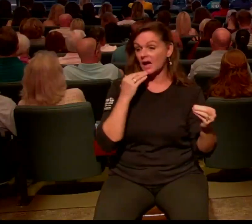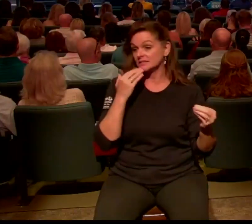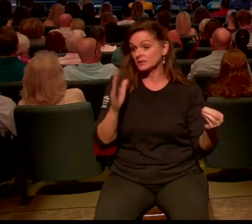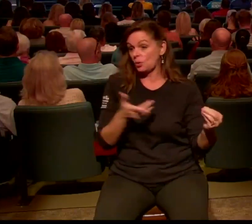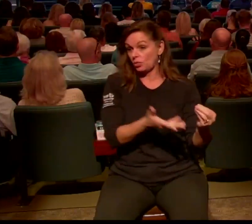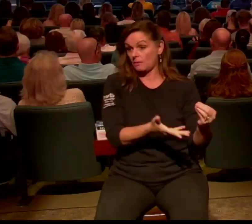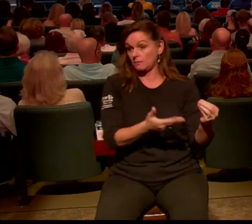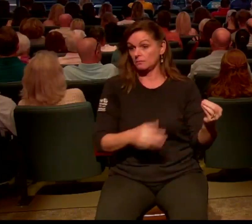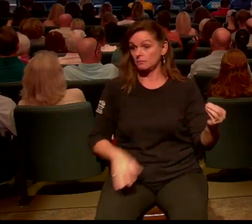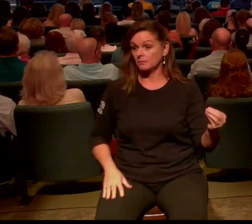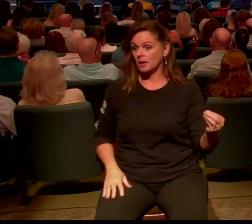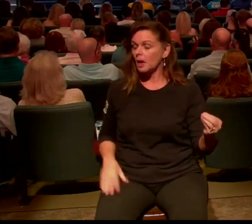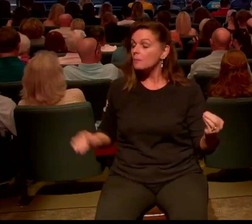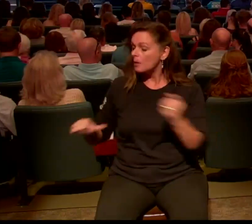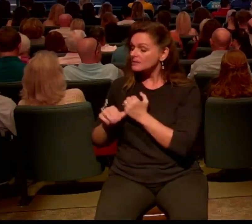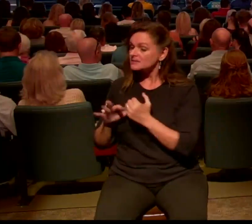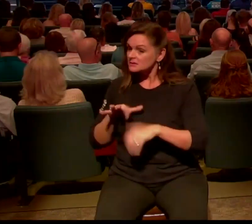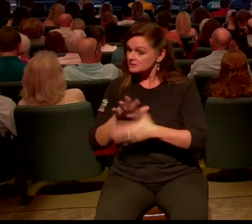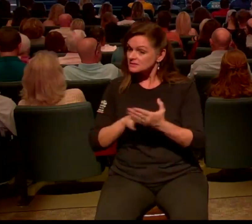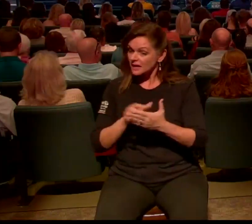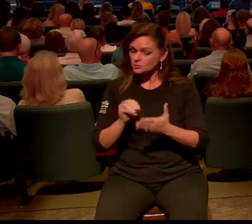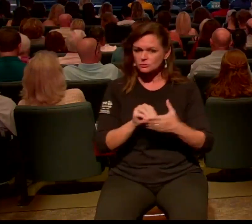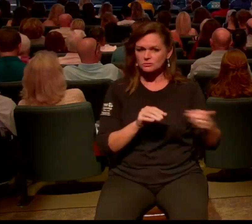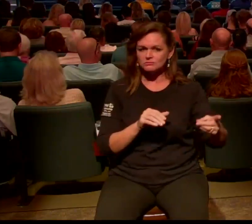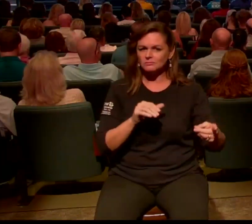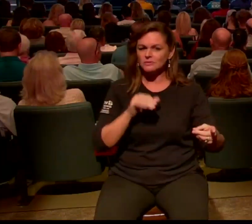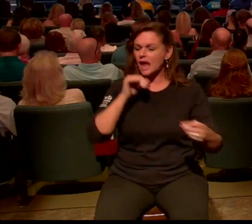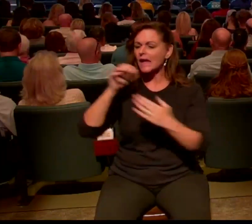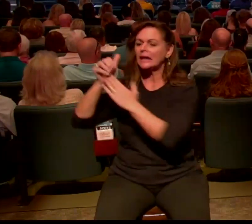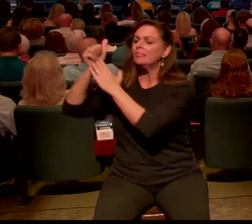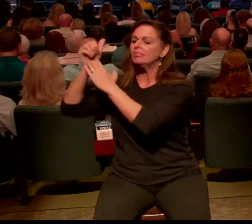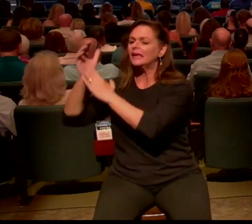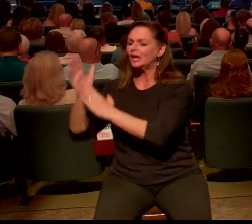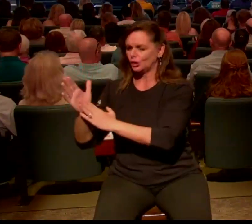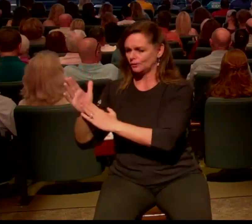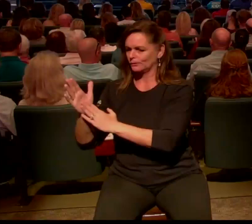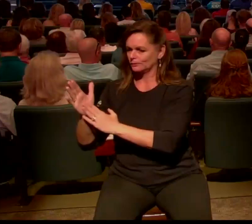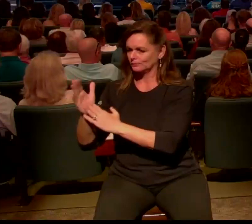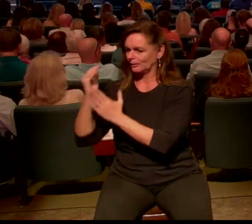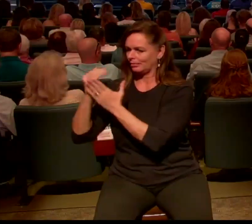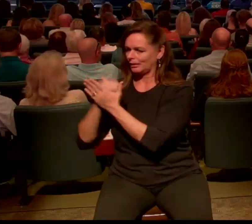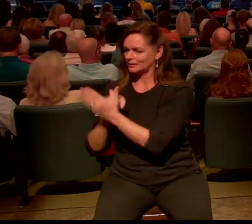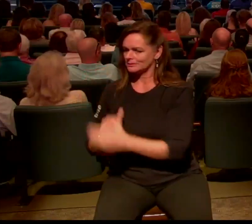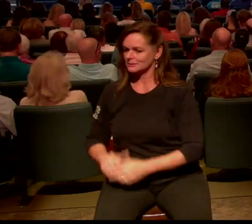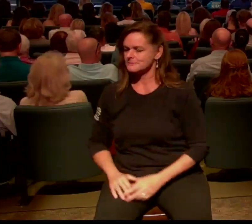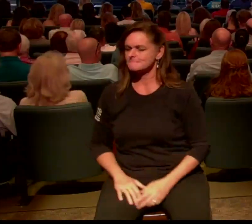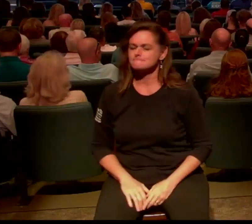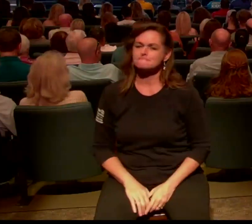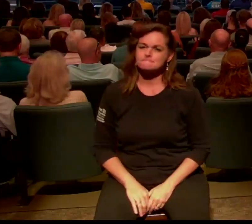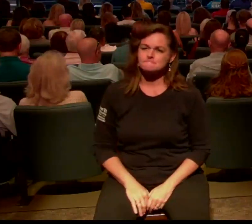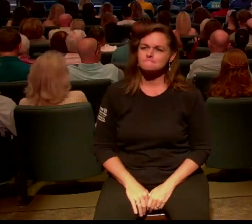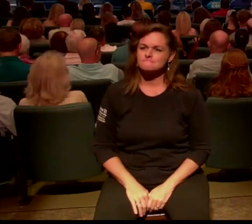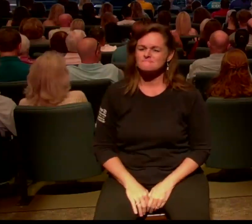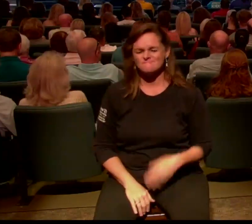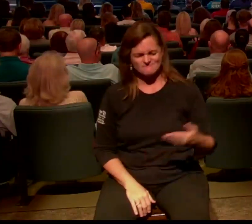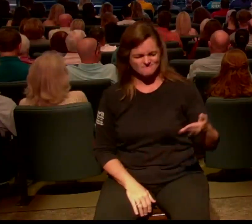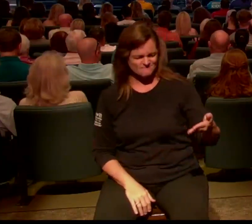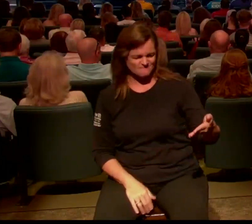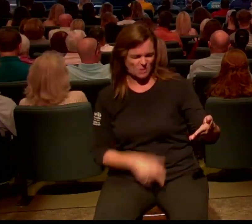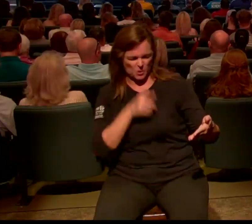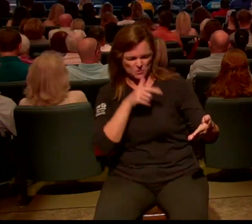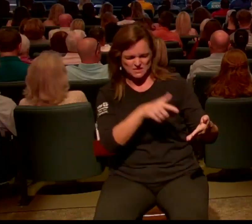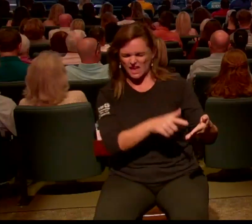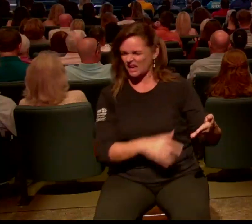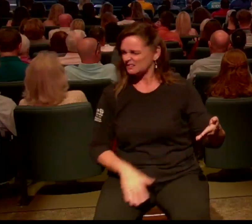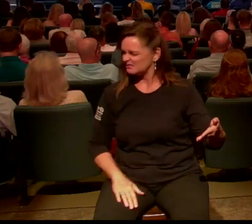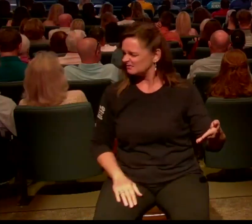all, and I knew that he was not on my leader list, okay? He wasn't on my leader list, and I looked at it, I said, why, I'm